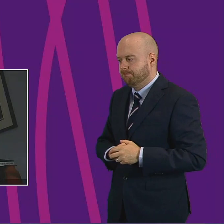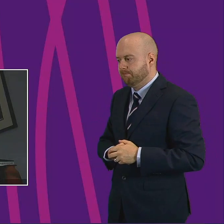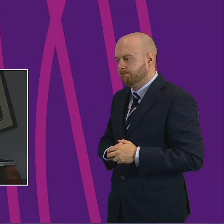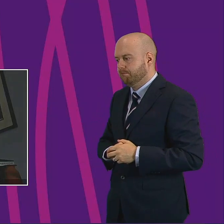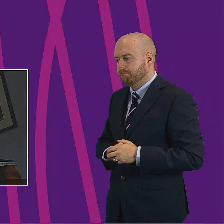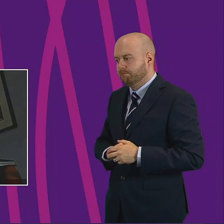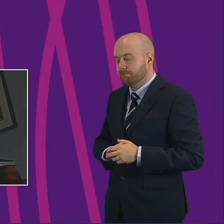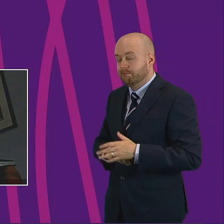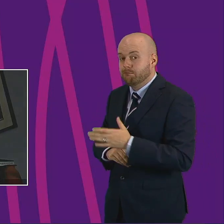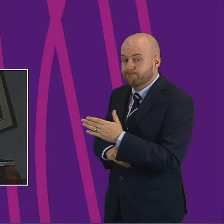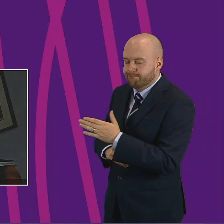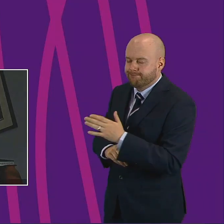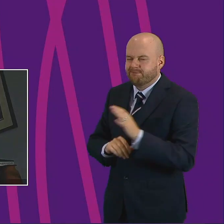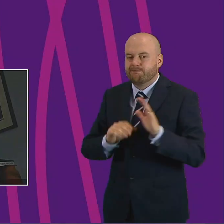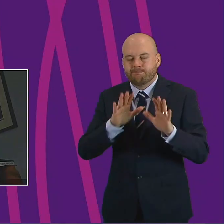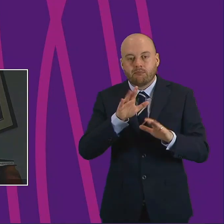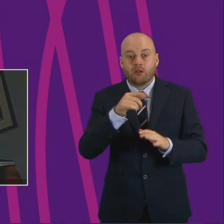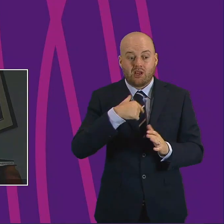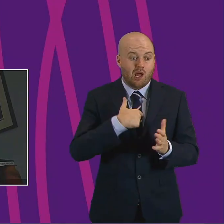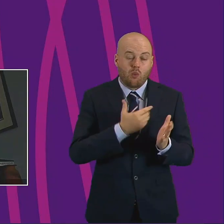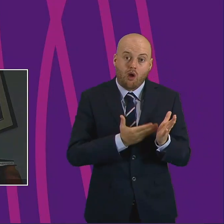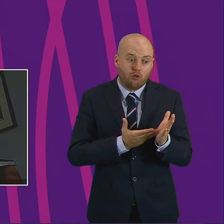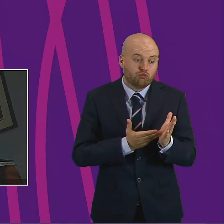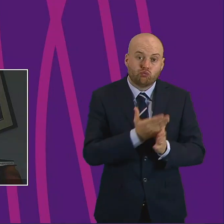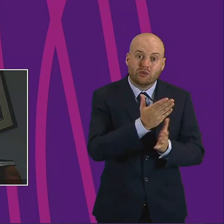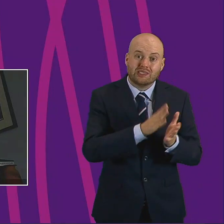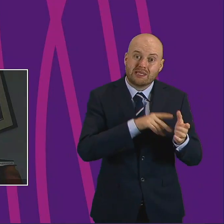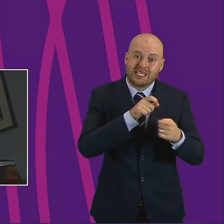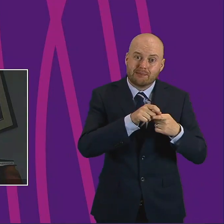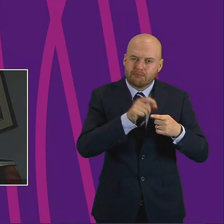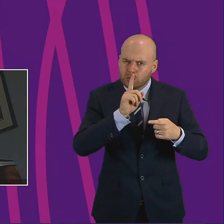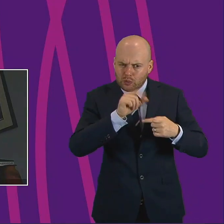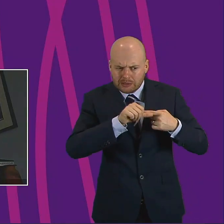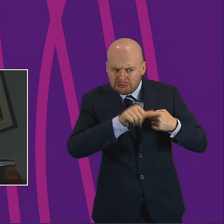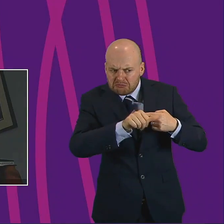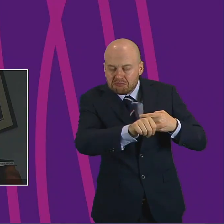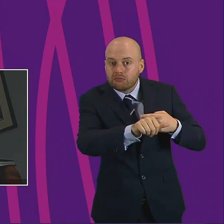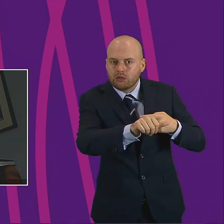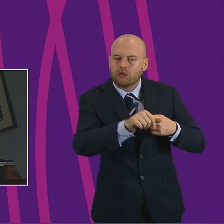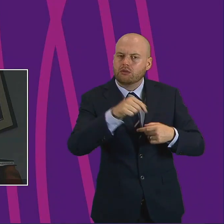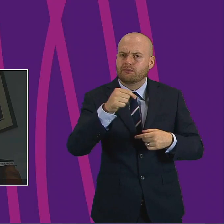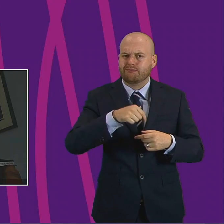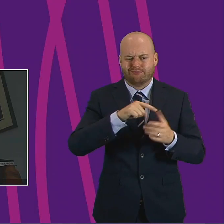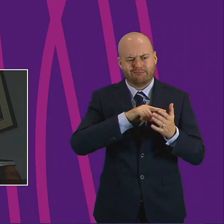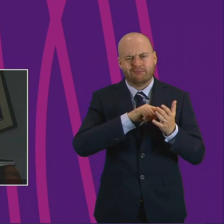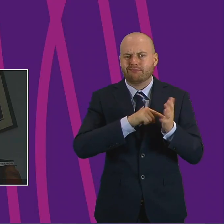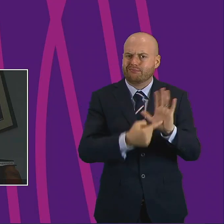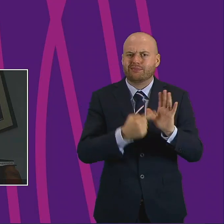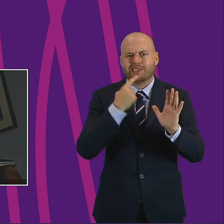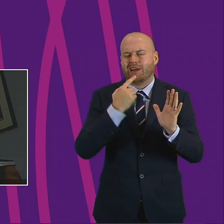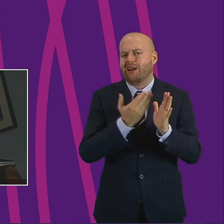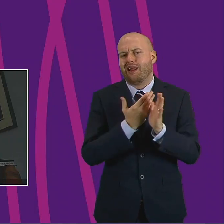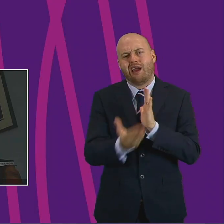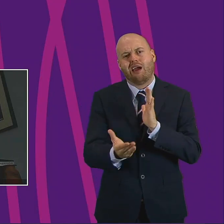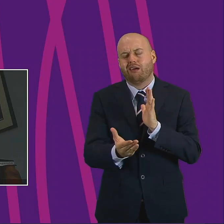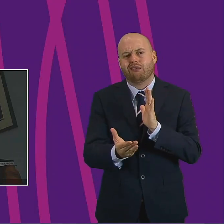The route map the government has set out indicates very clearly the relationship between the resumption